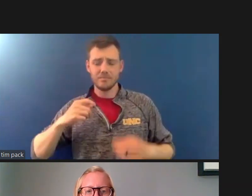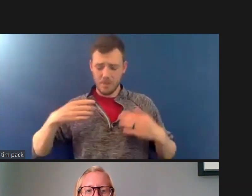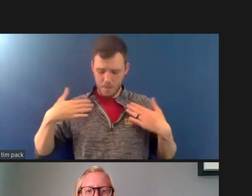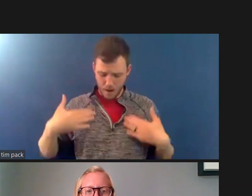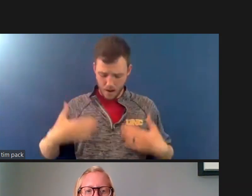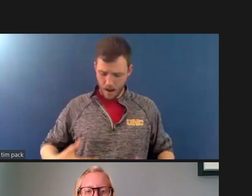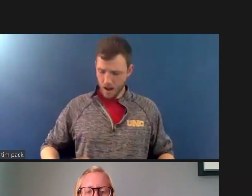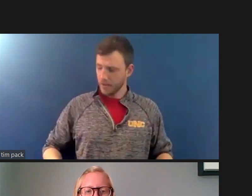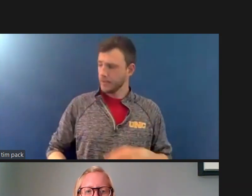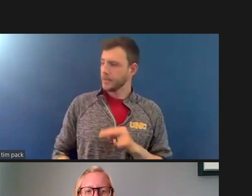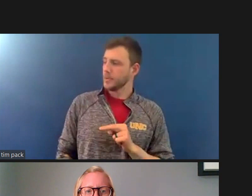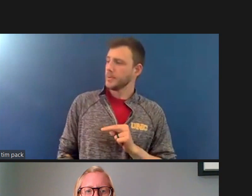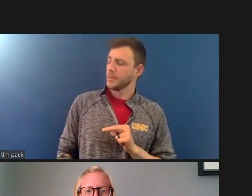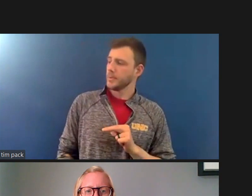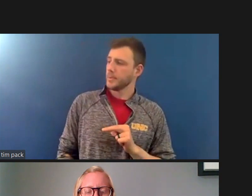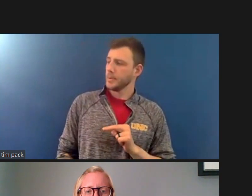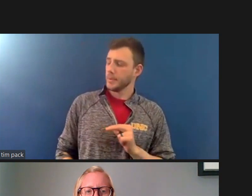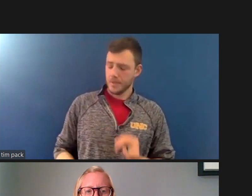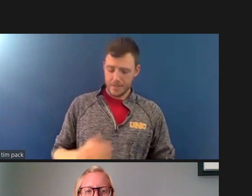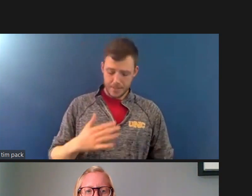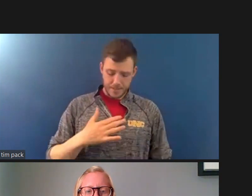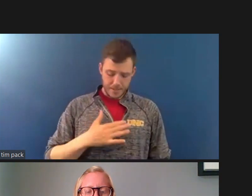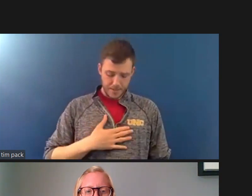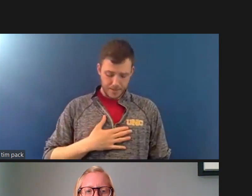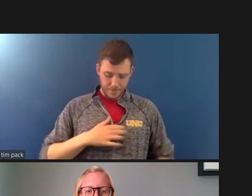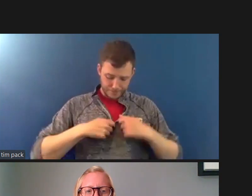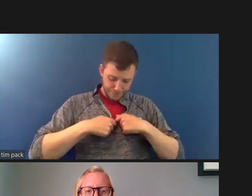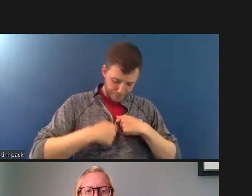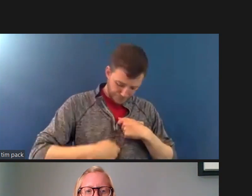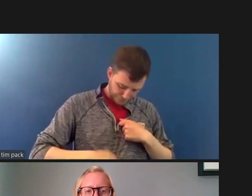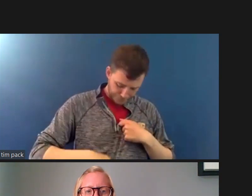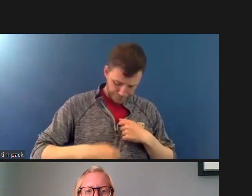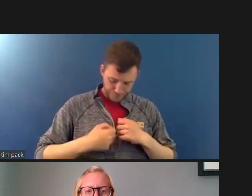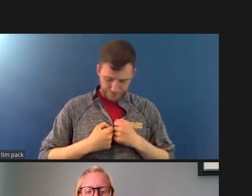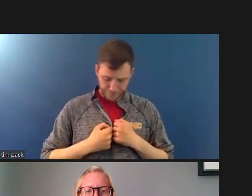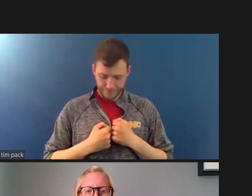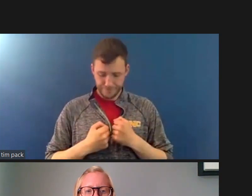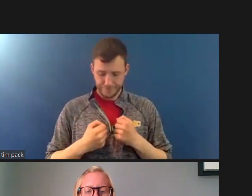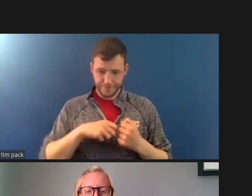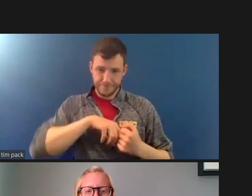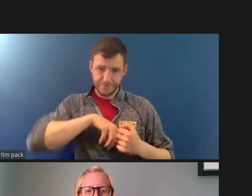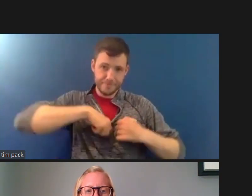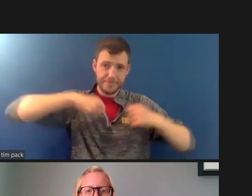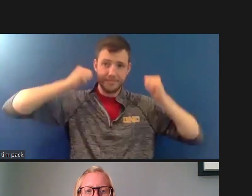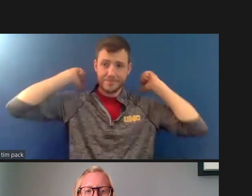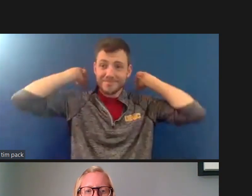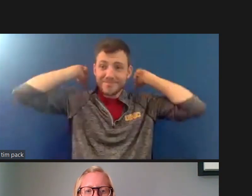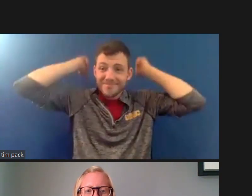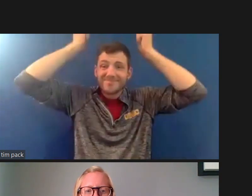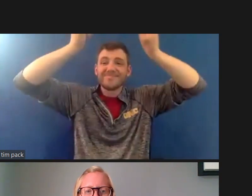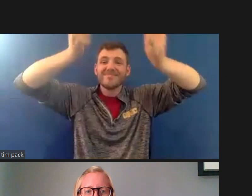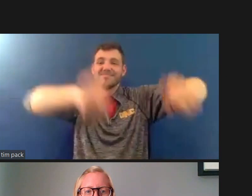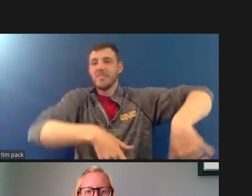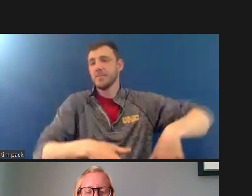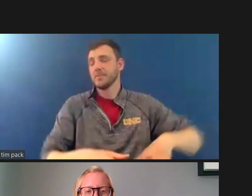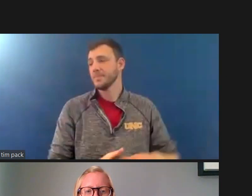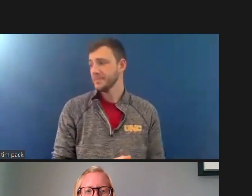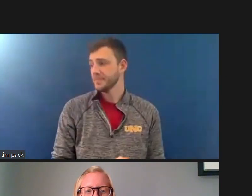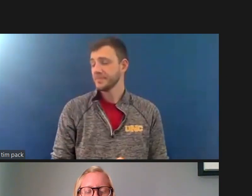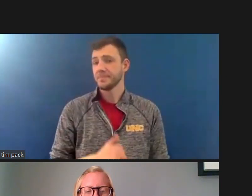chest. "My auntie." Then he opened the zipper with decision and pulled the whole windbreaker over his head.